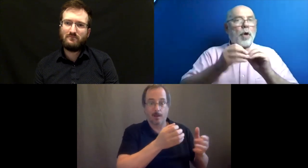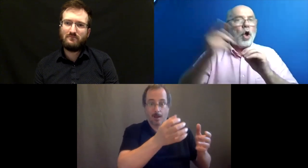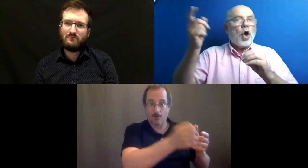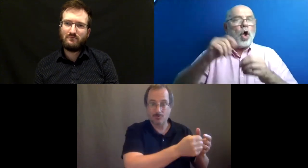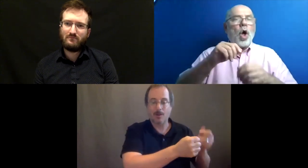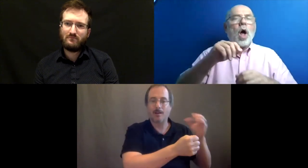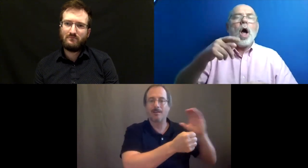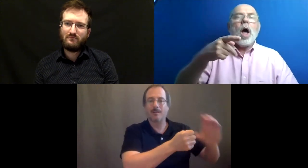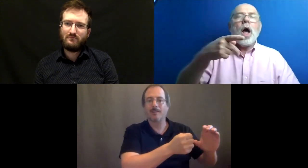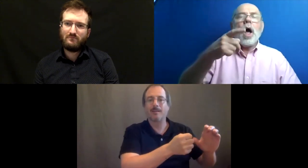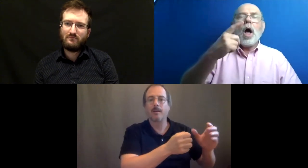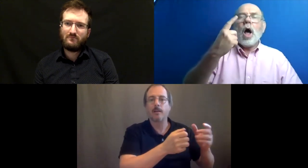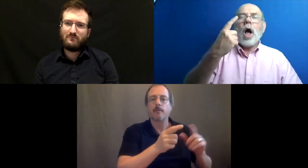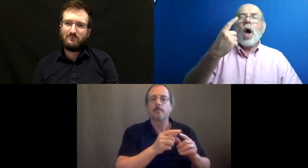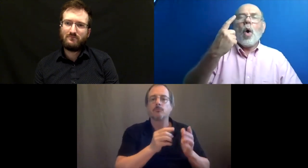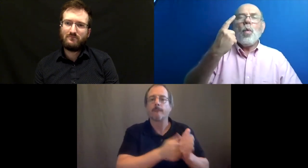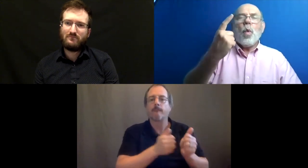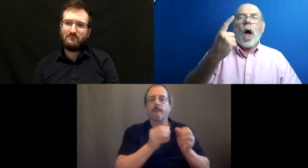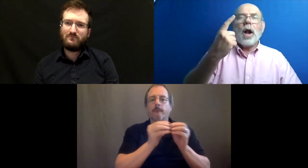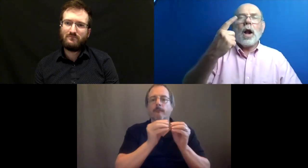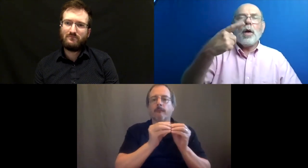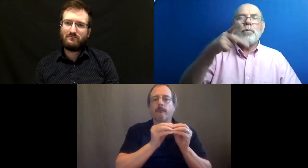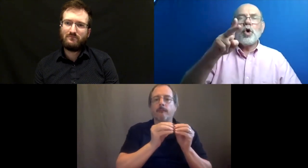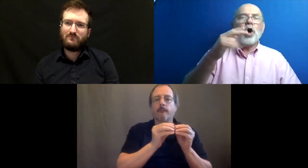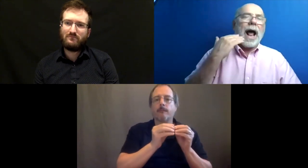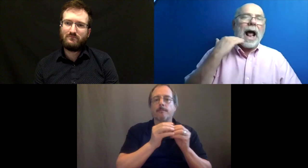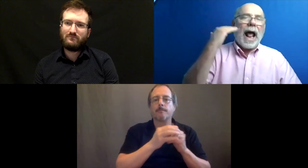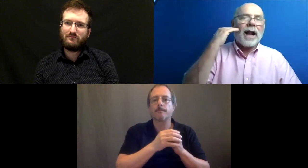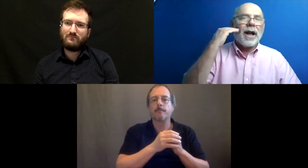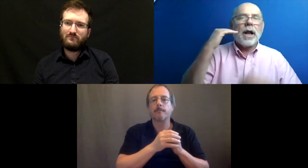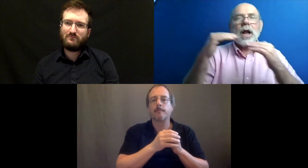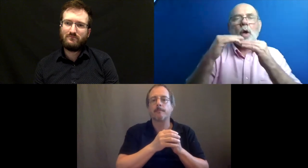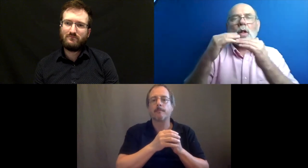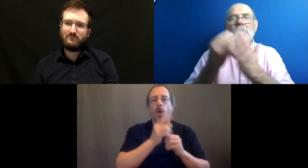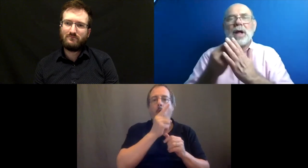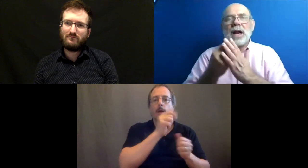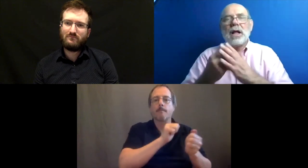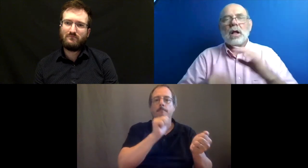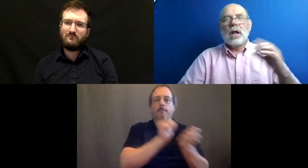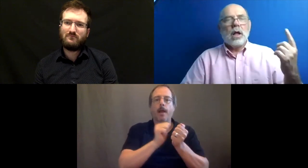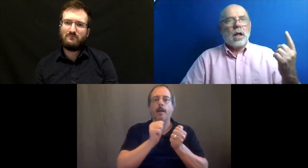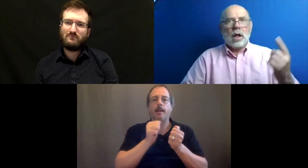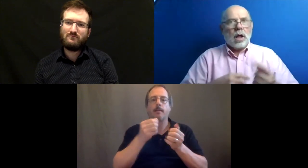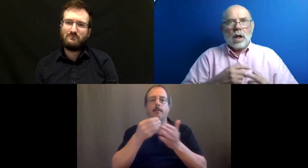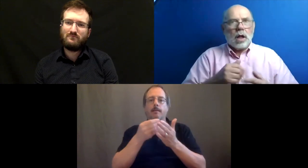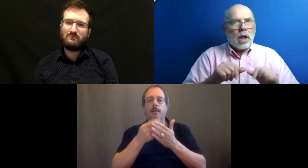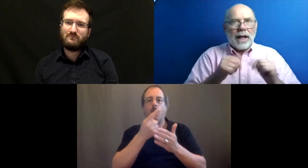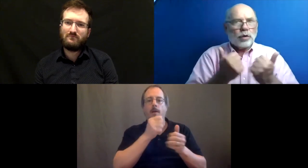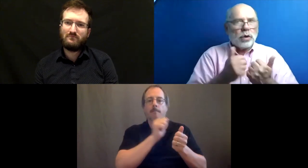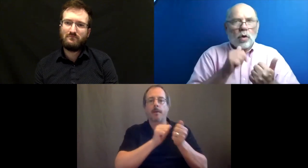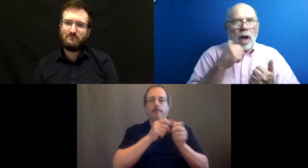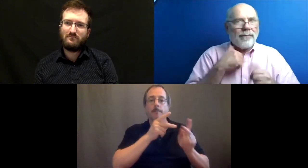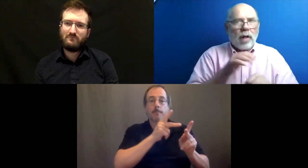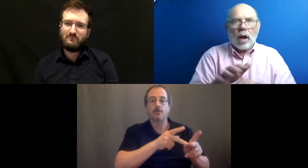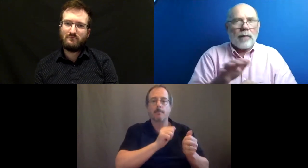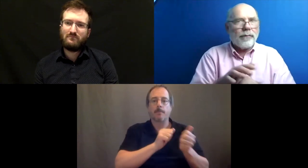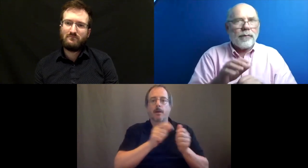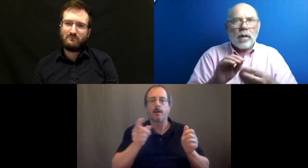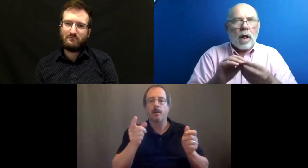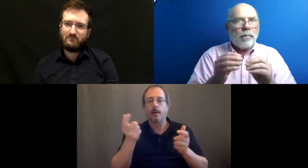placed individuals, they should also be incentivized. It's, you know, they get funded